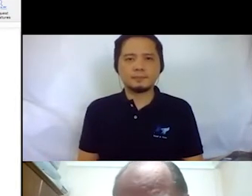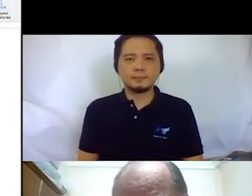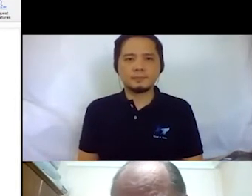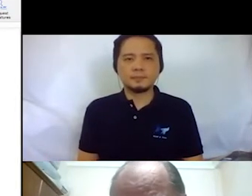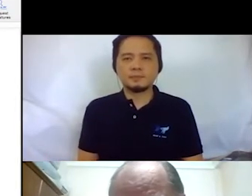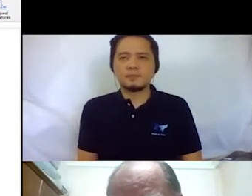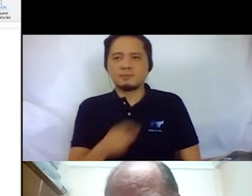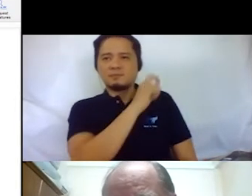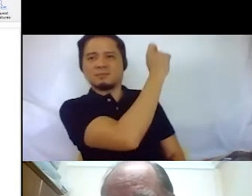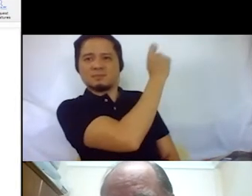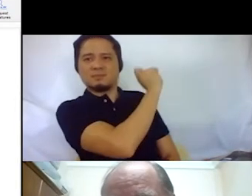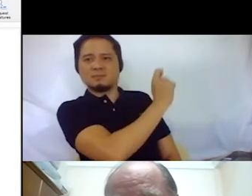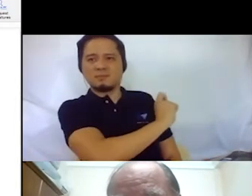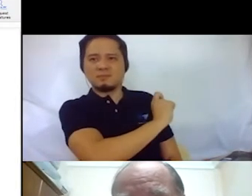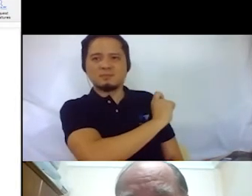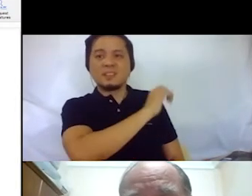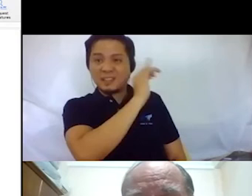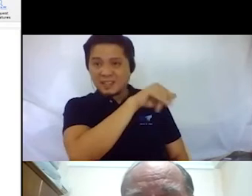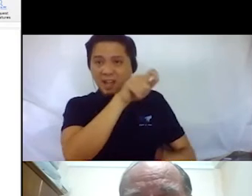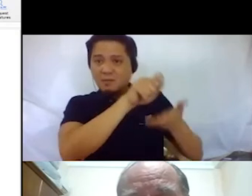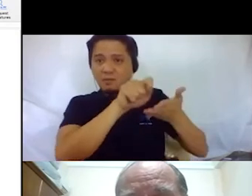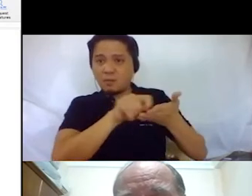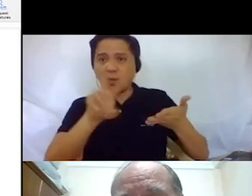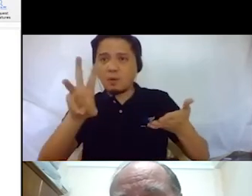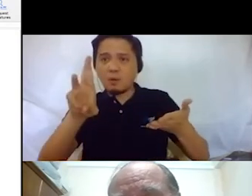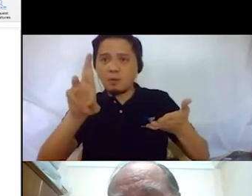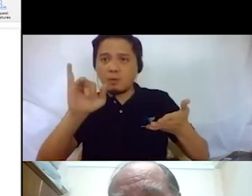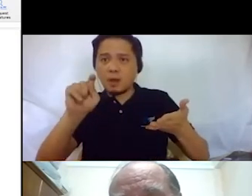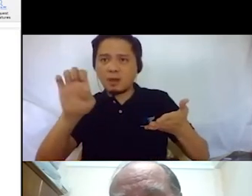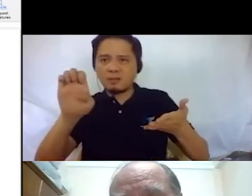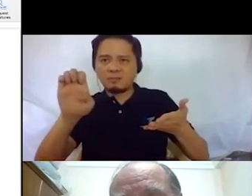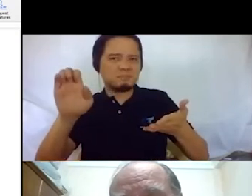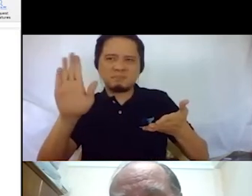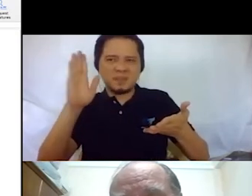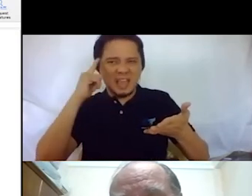chalkboard, but it's up to you because